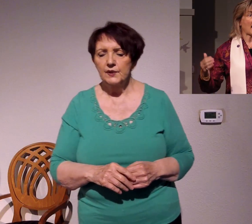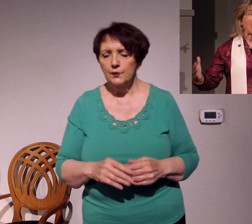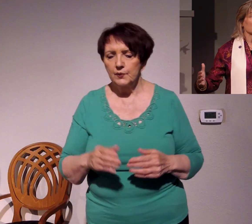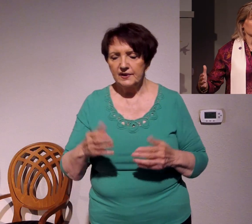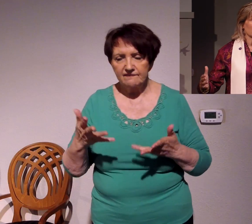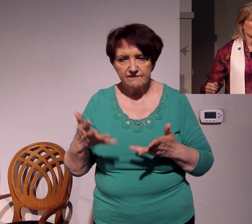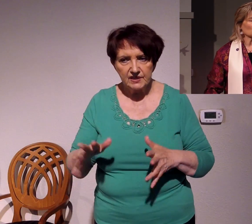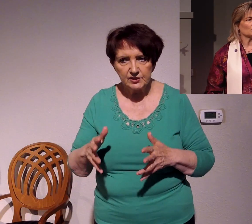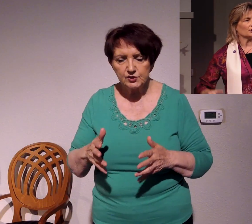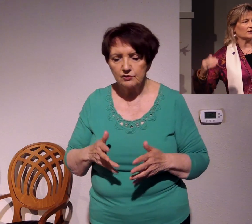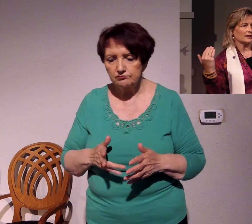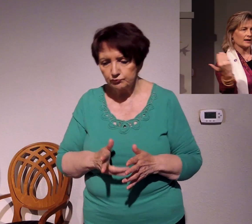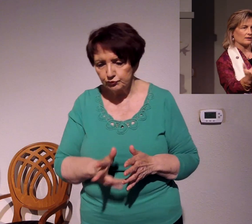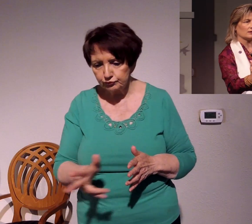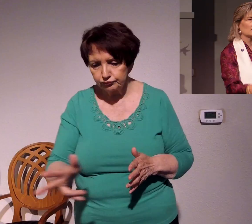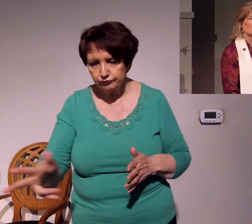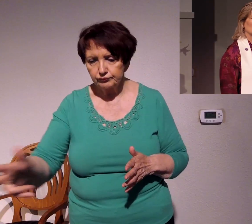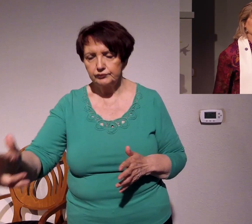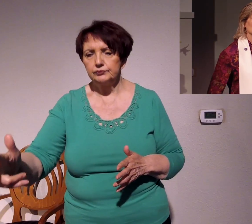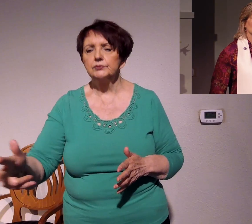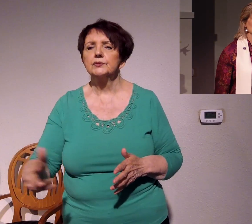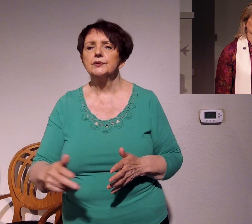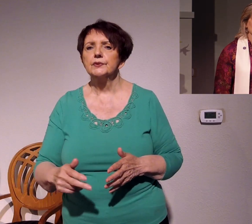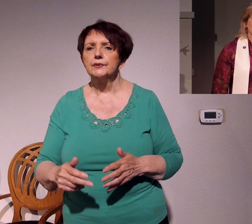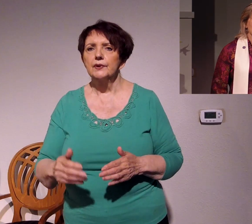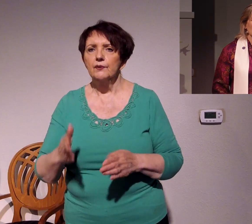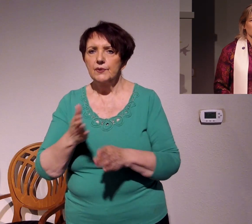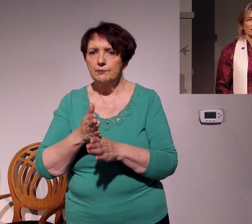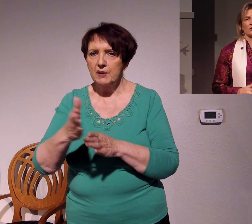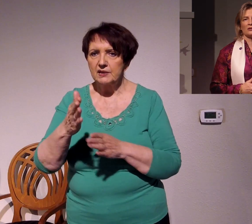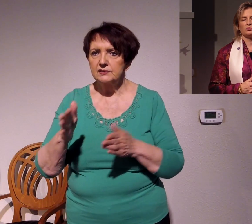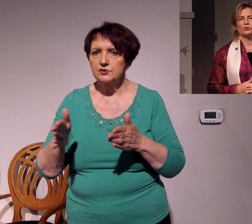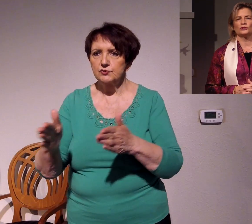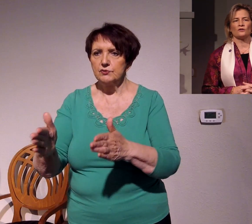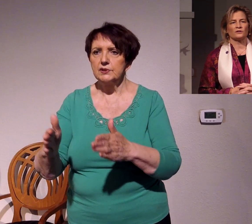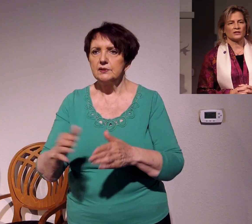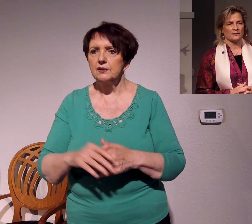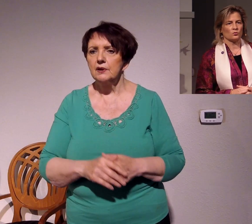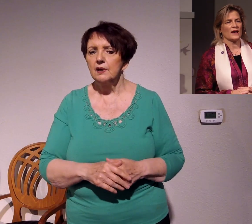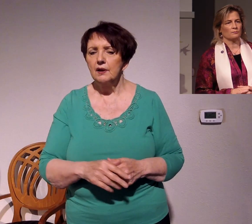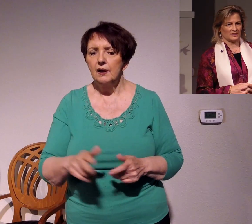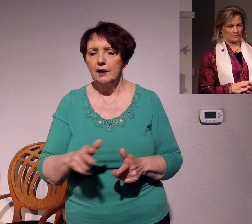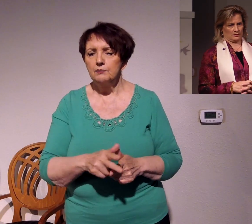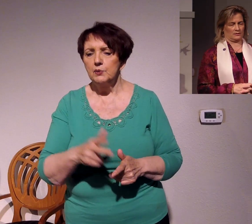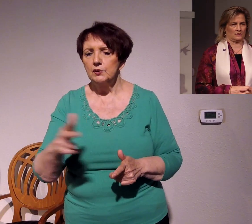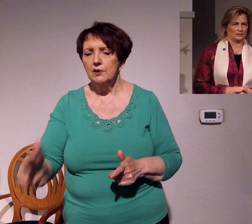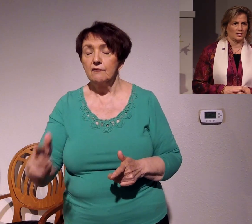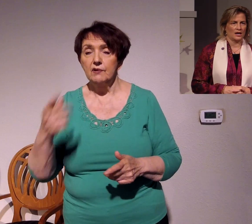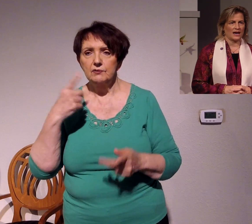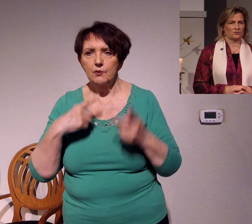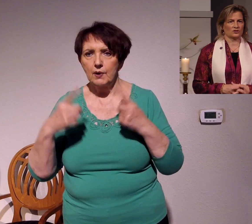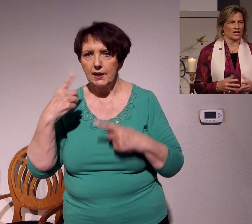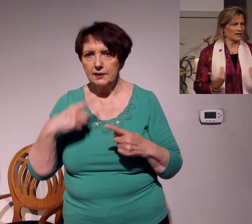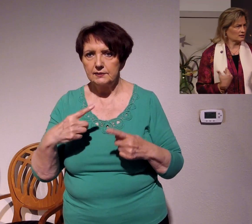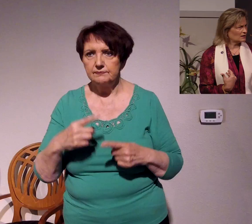street, out of the neighborhood, and got on the main street, I literally pulled over and wept. I was like,